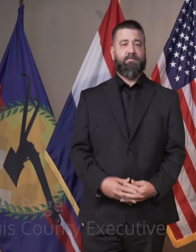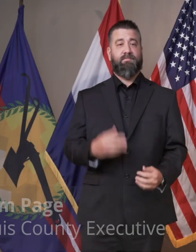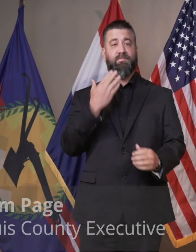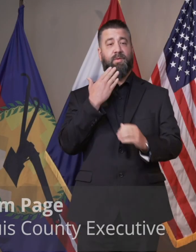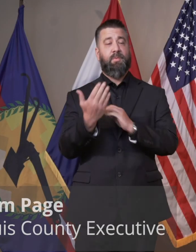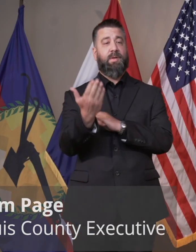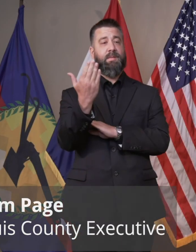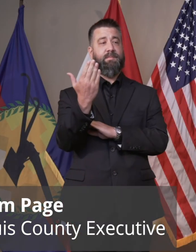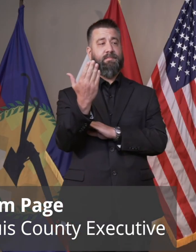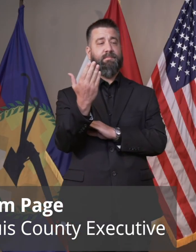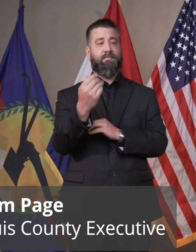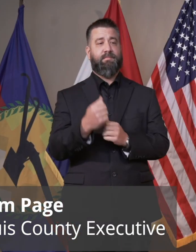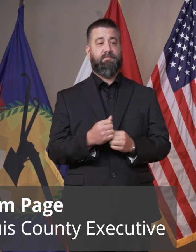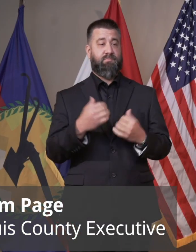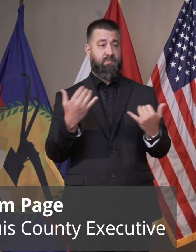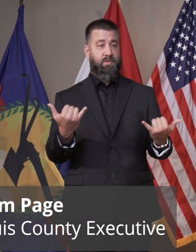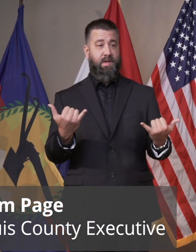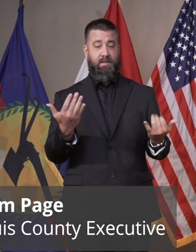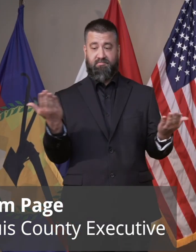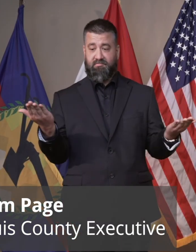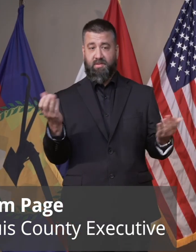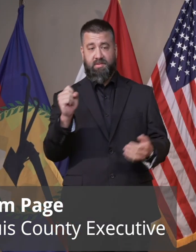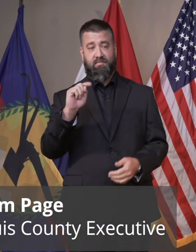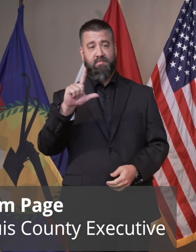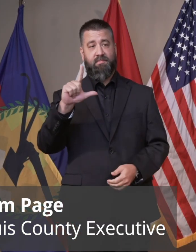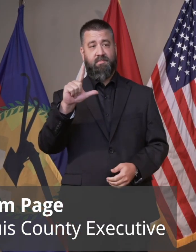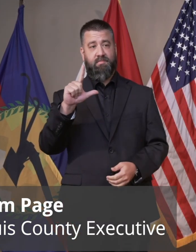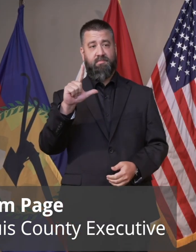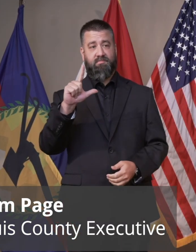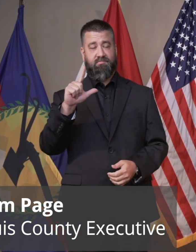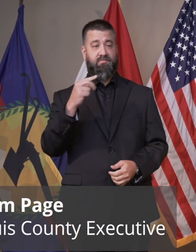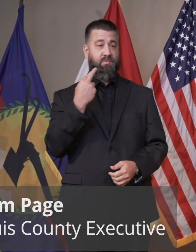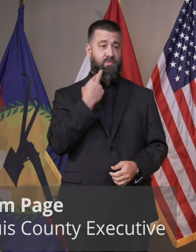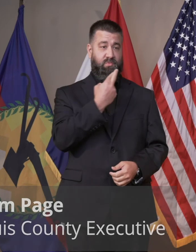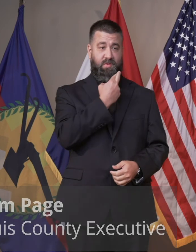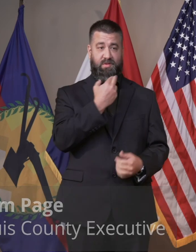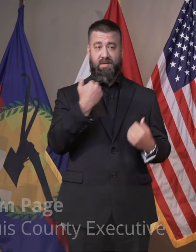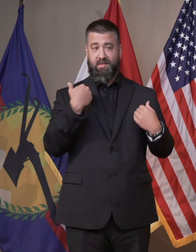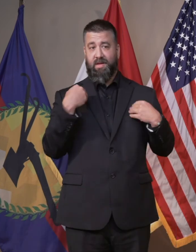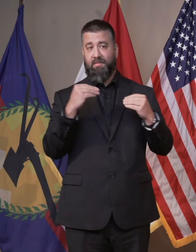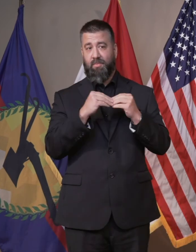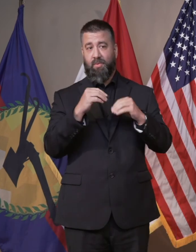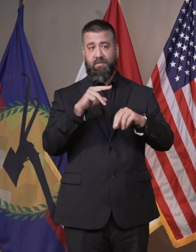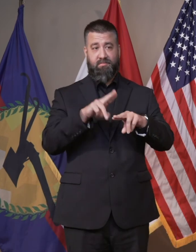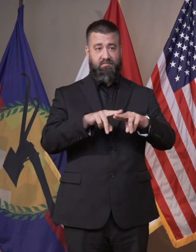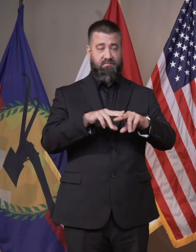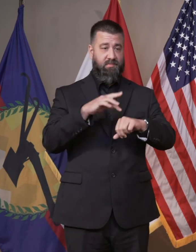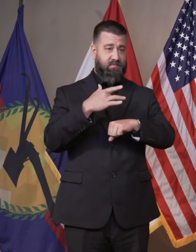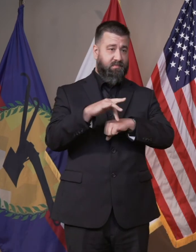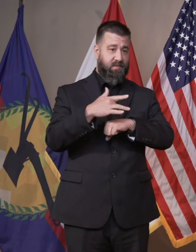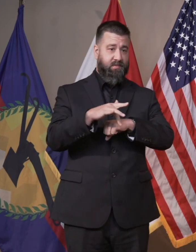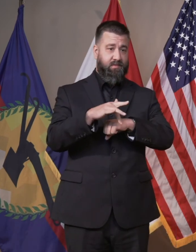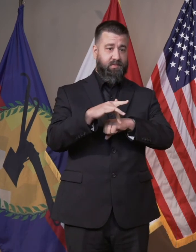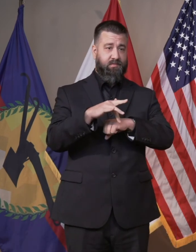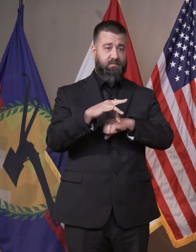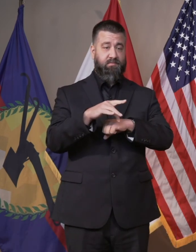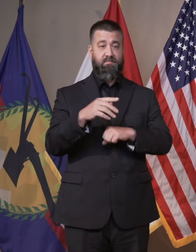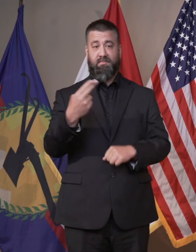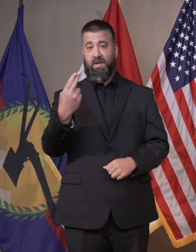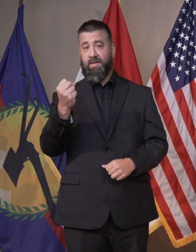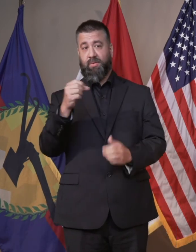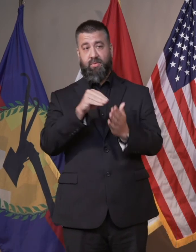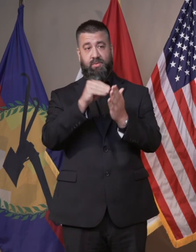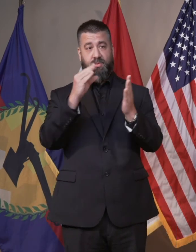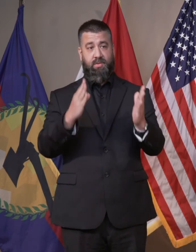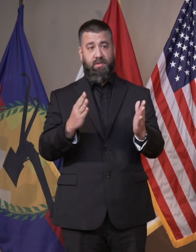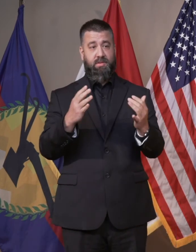Good morning. Today in St. Louis County, more seats are available in restaurants. More high schoolers are able to